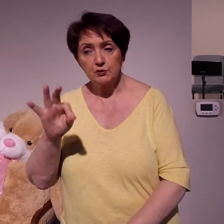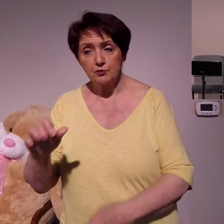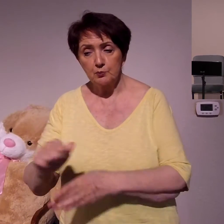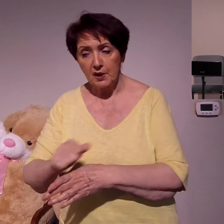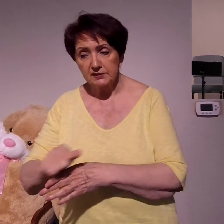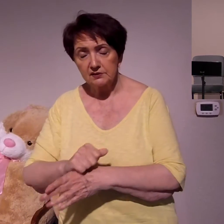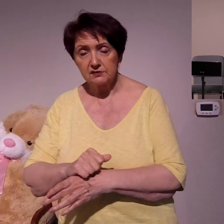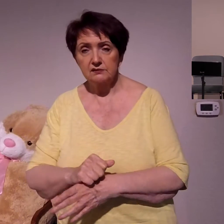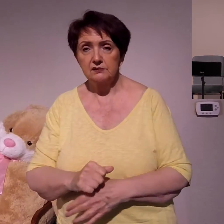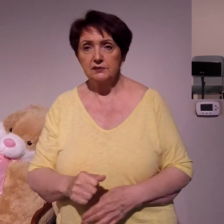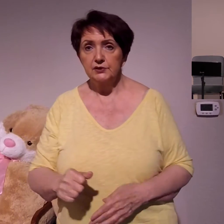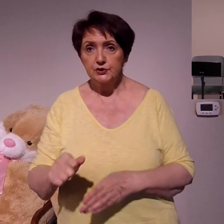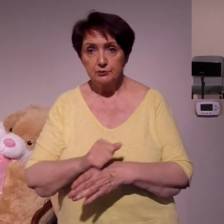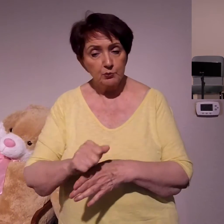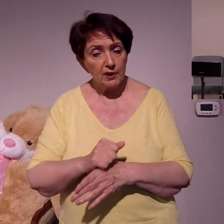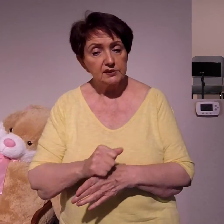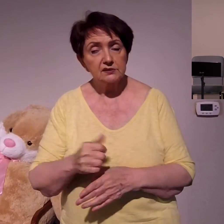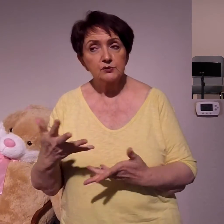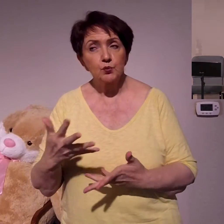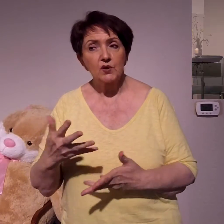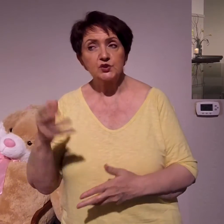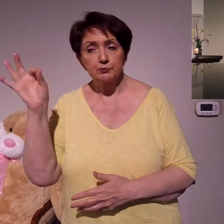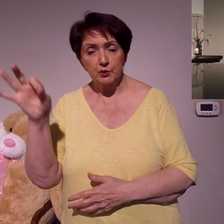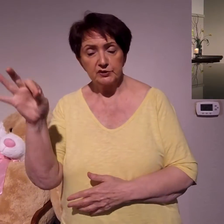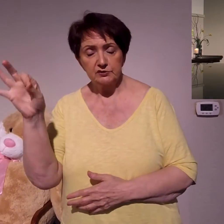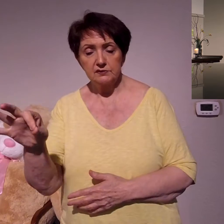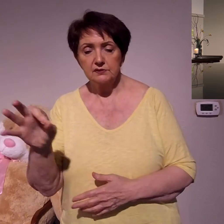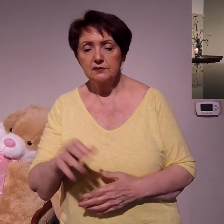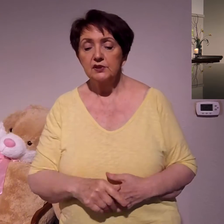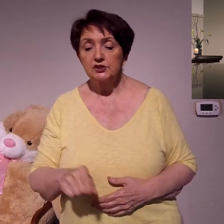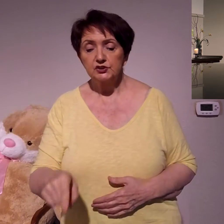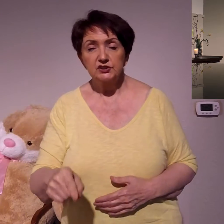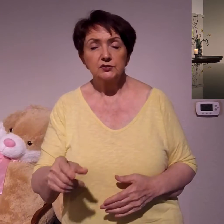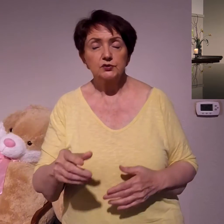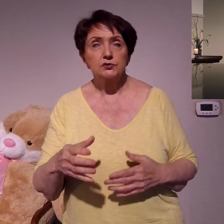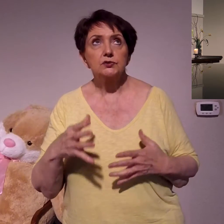preaches. And so I have to say, because she's so conscious,